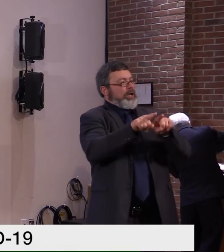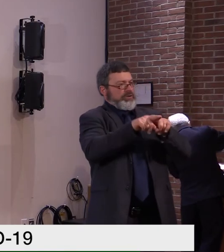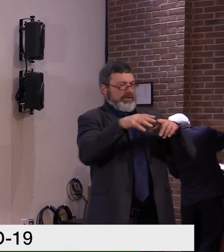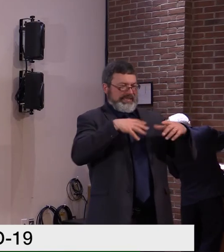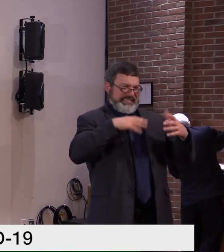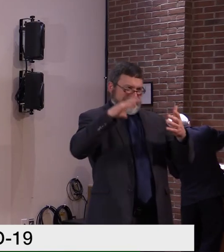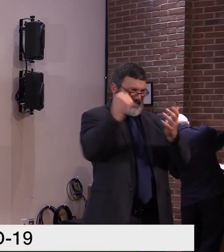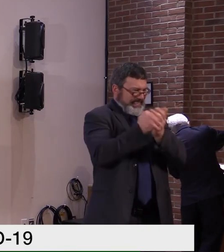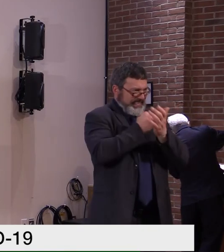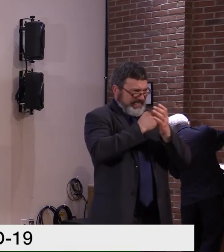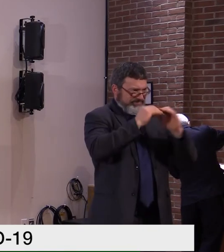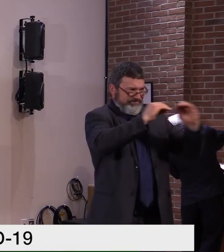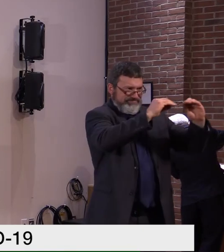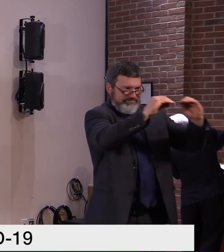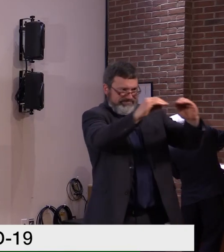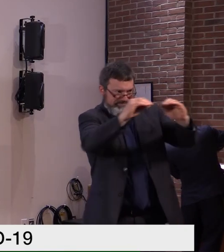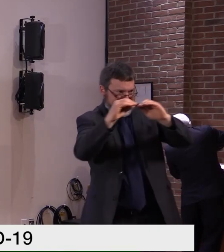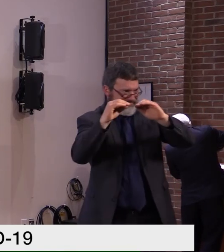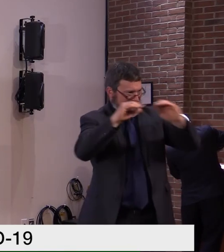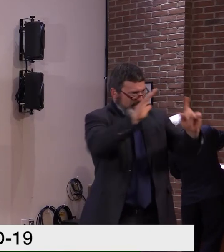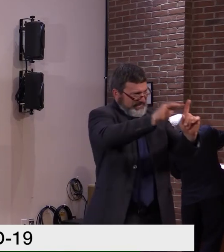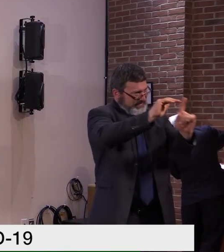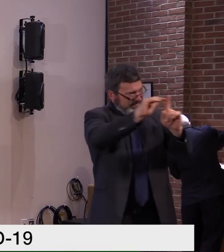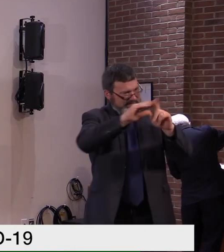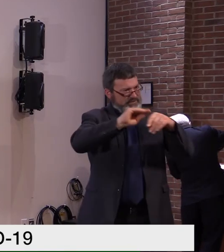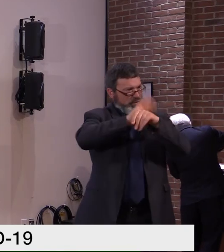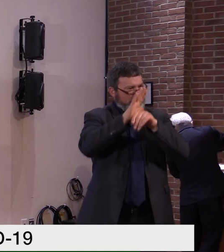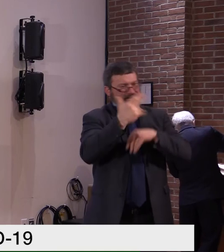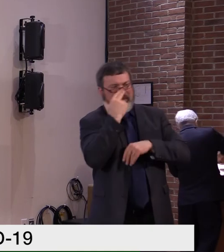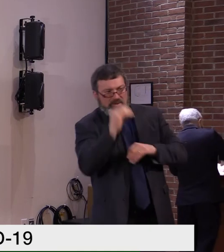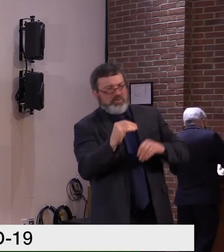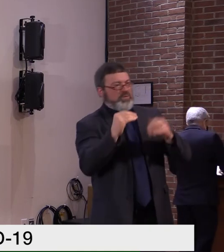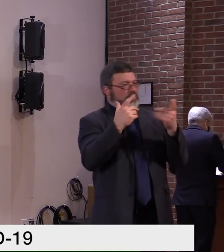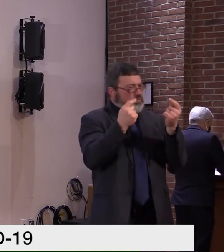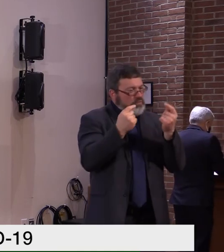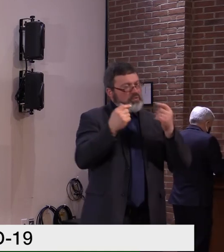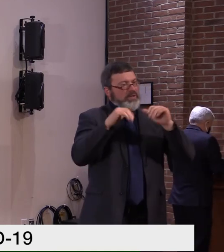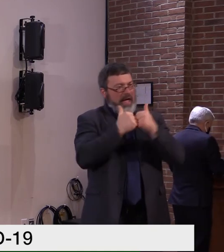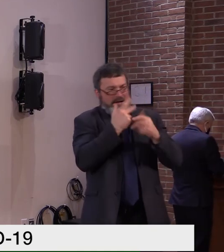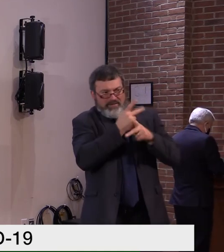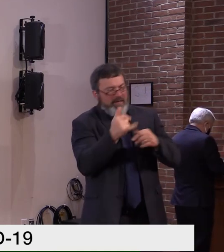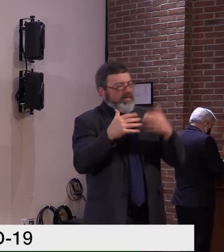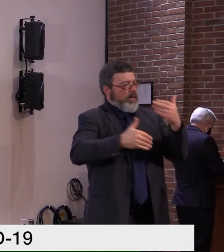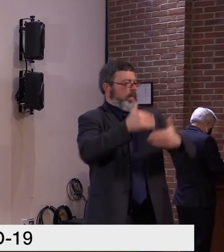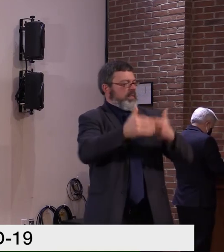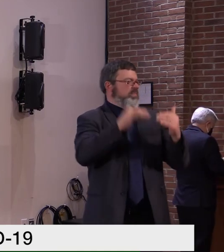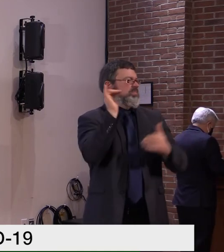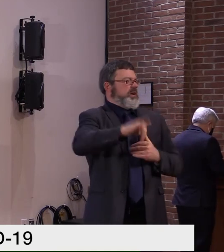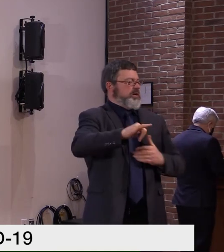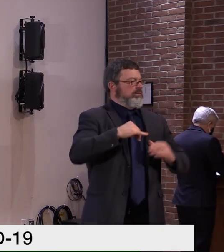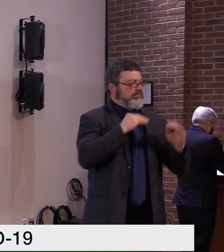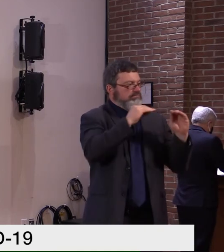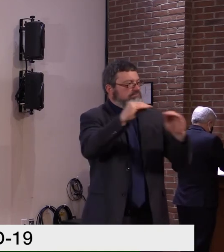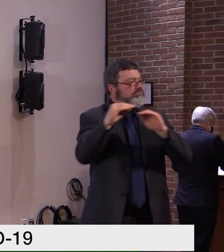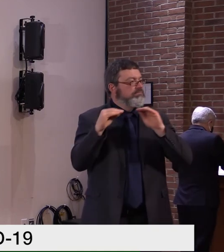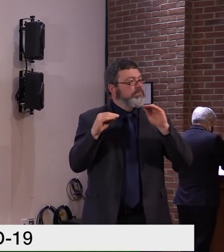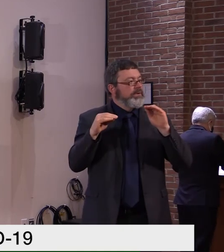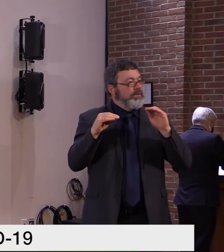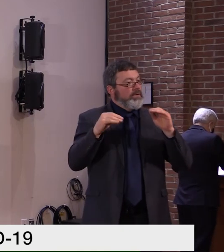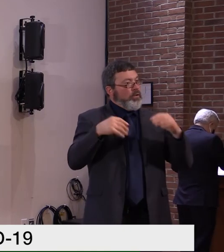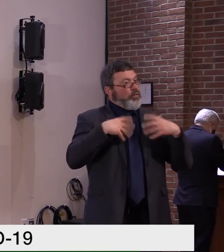know, protecting the public's health was very critical here and needed to be done in a timely way.